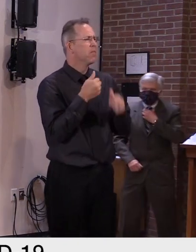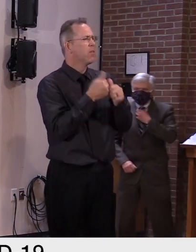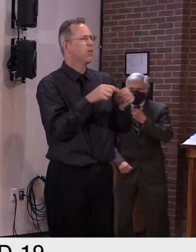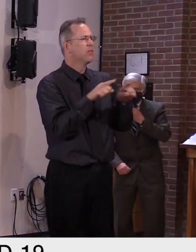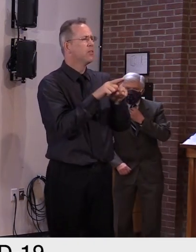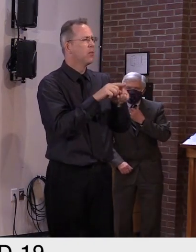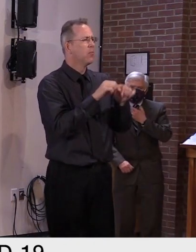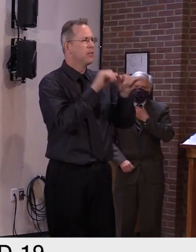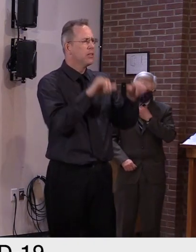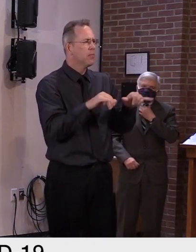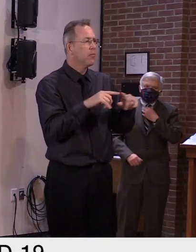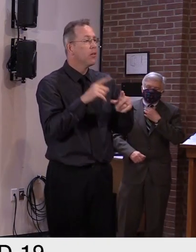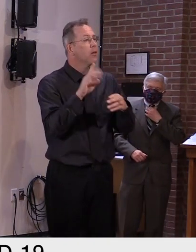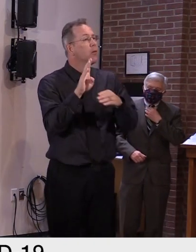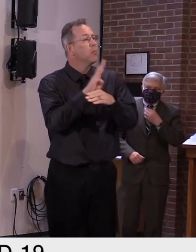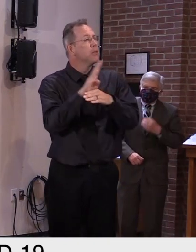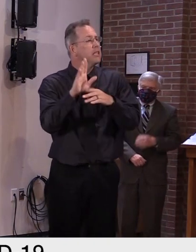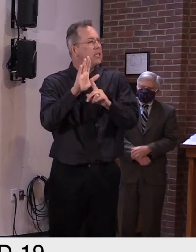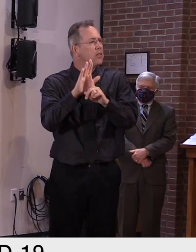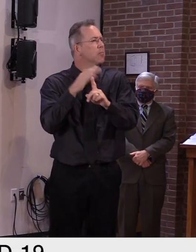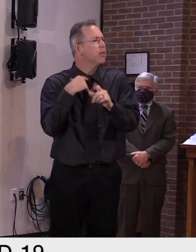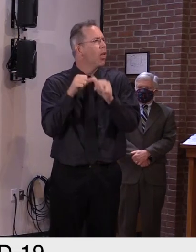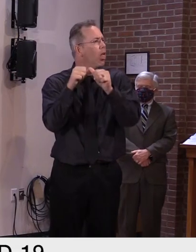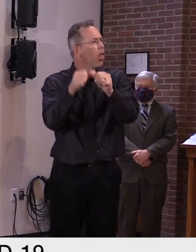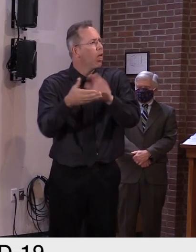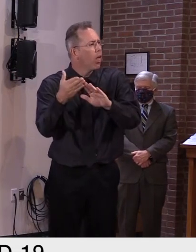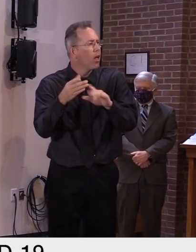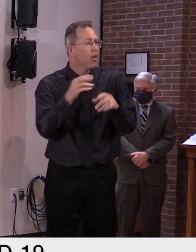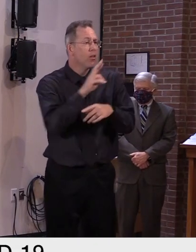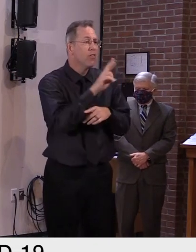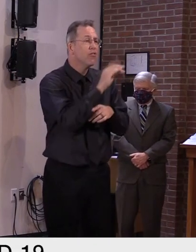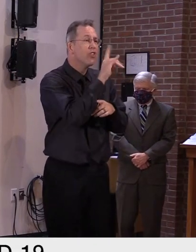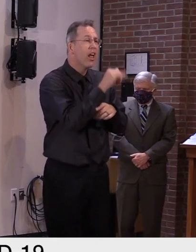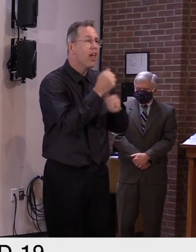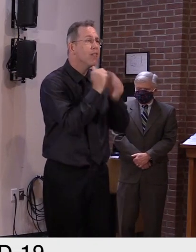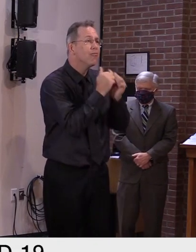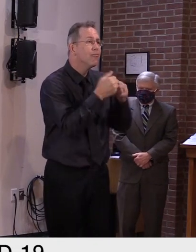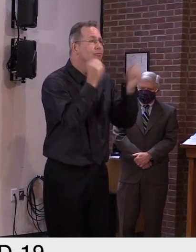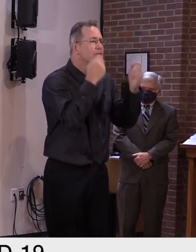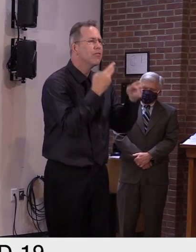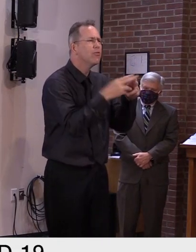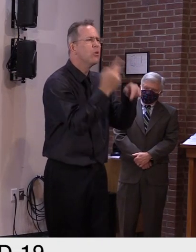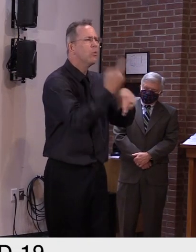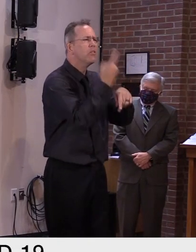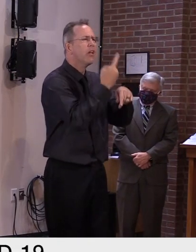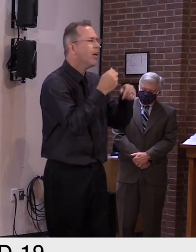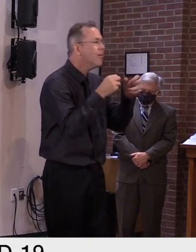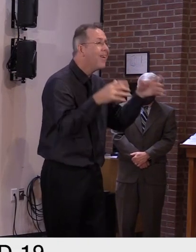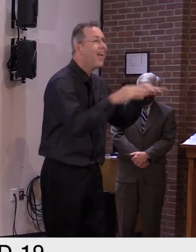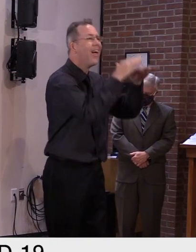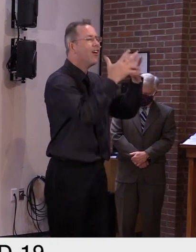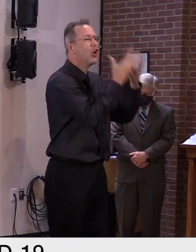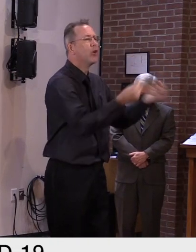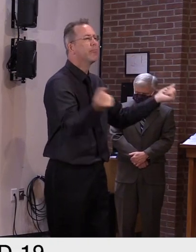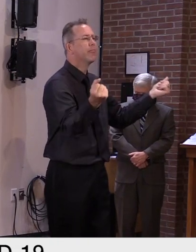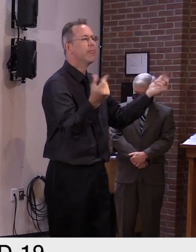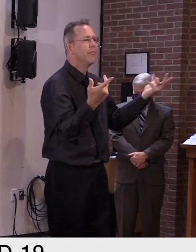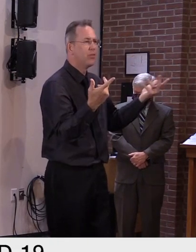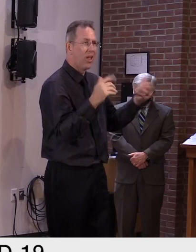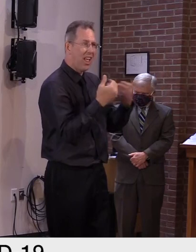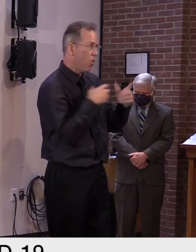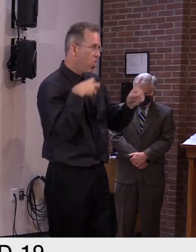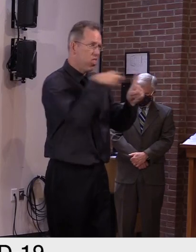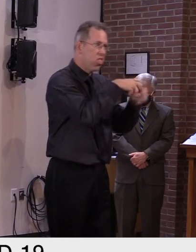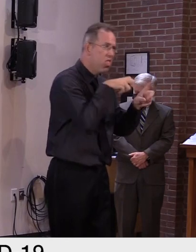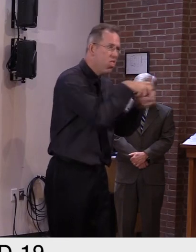fleeting. I think we would encourage them to contact local officials if it's during the weekday, contact the town